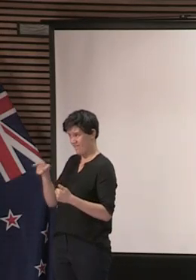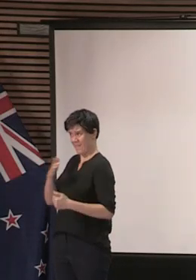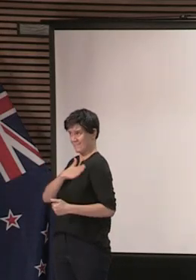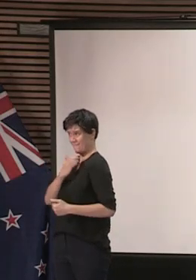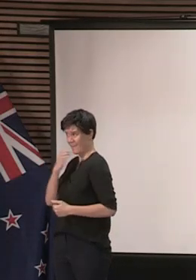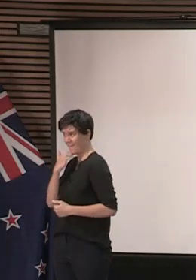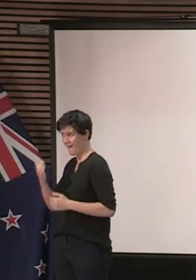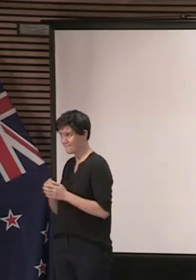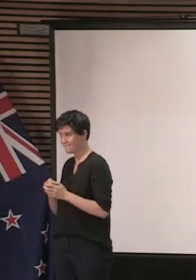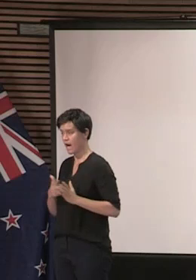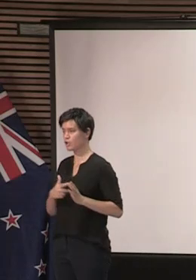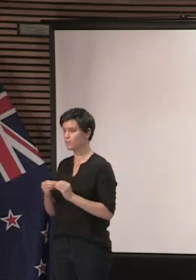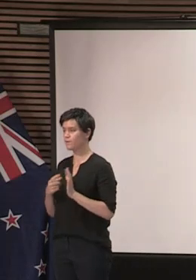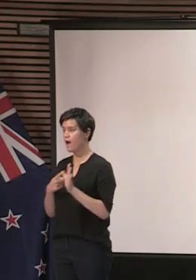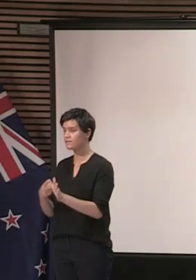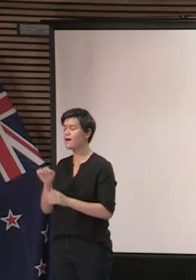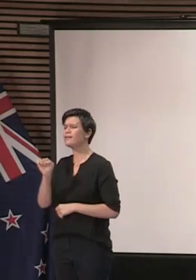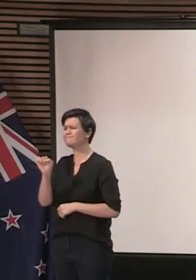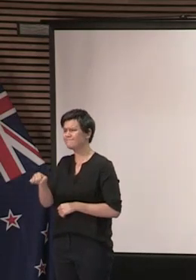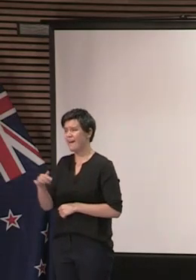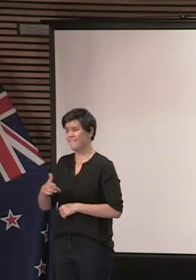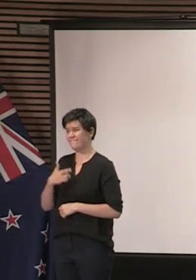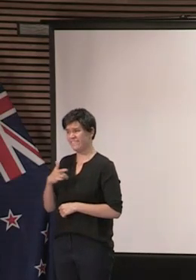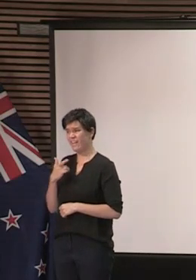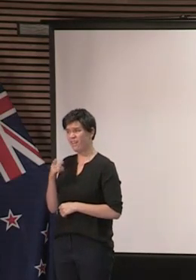district health board, that the infection prevention control